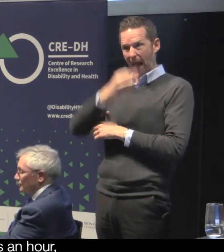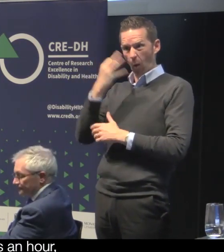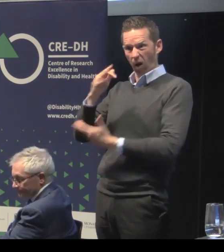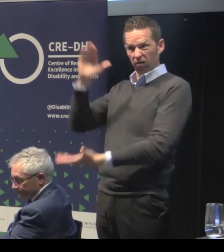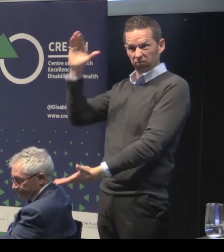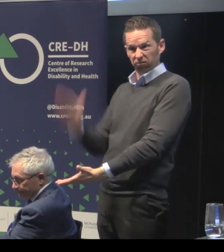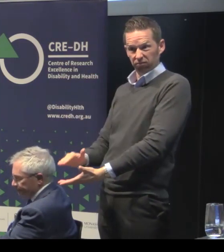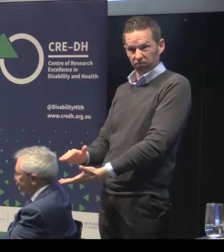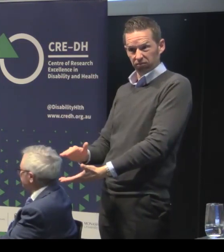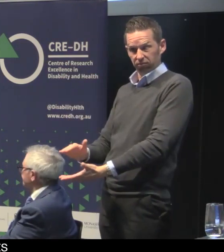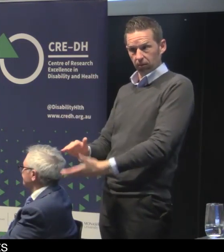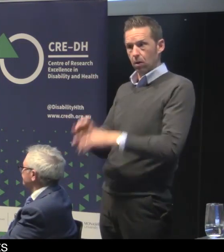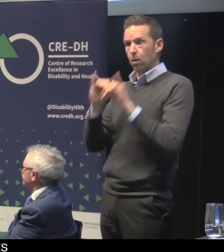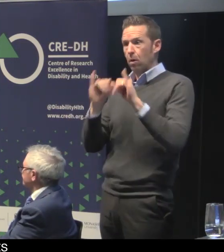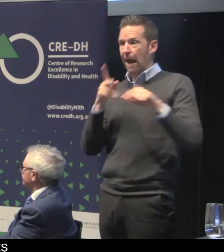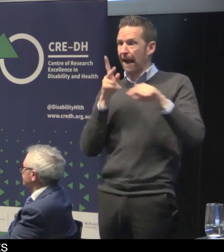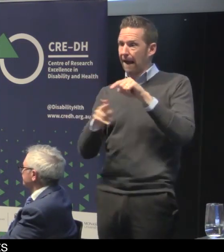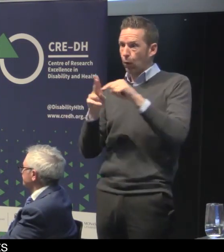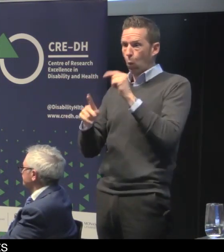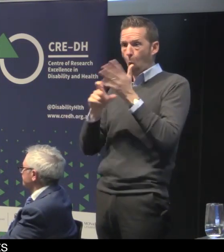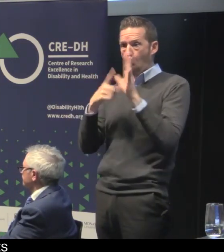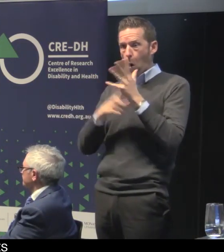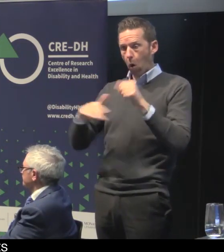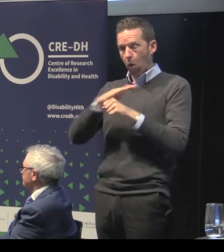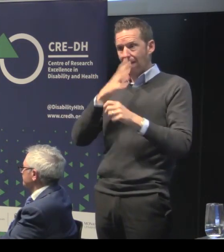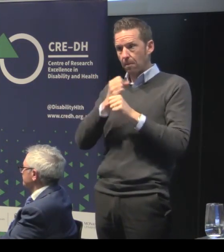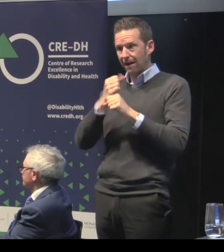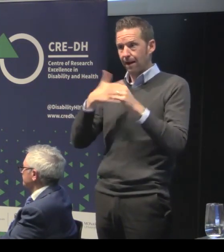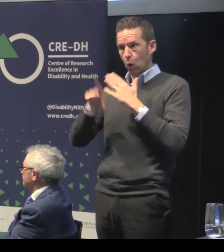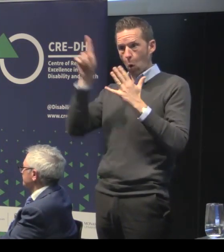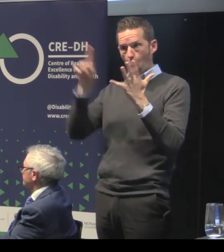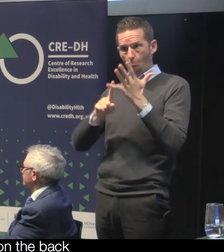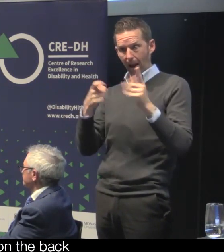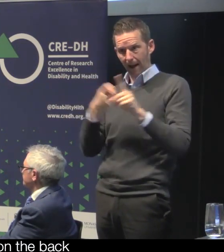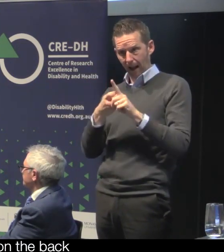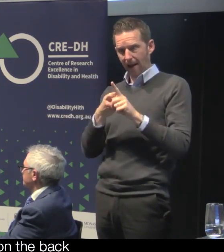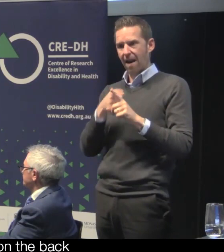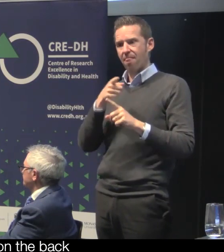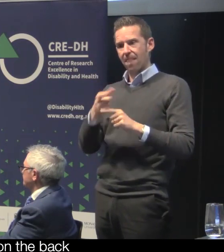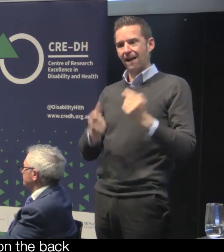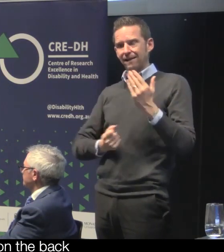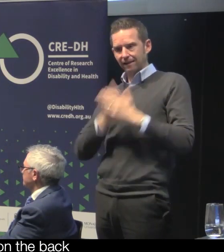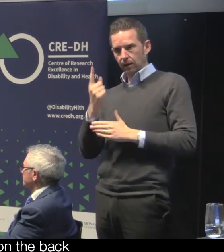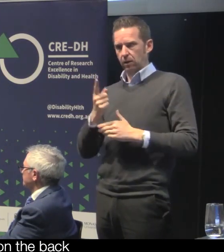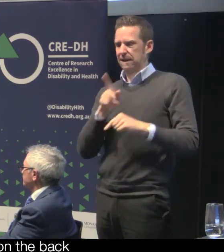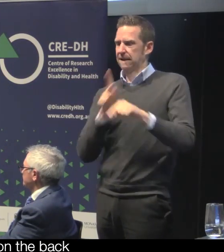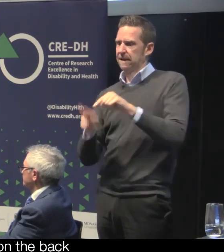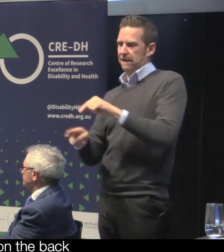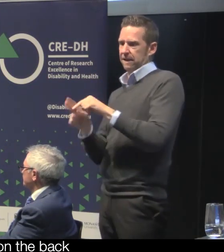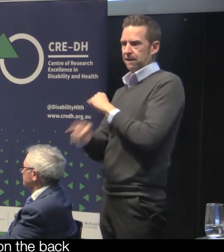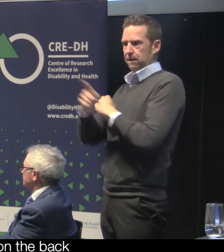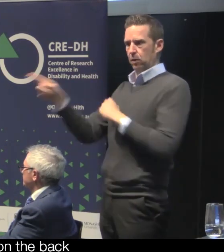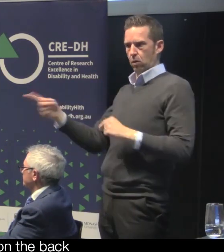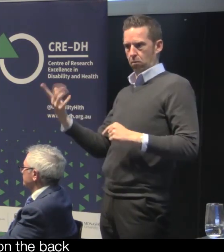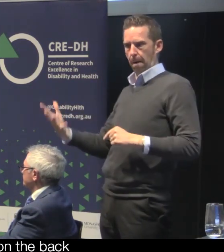years, and the cuts to local authorities in the United Kingdom have been achieved on the back of squeezing the pay of workers.